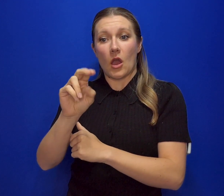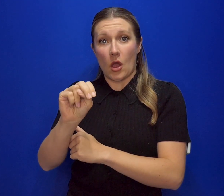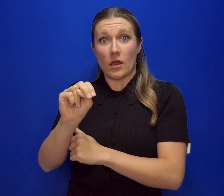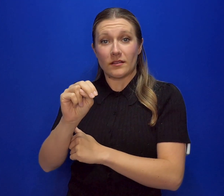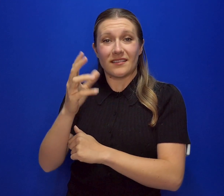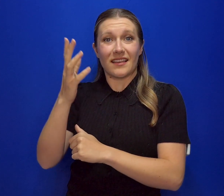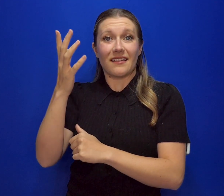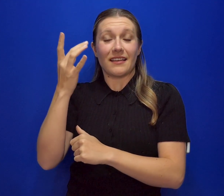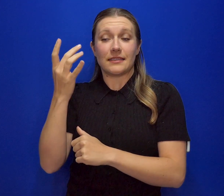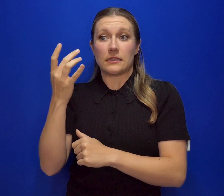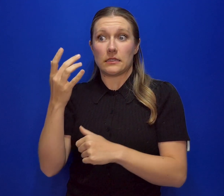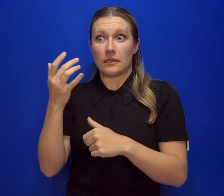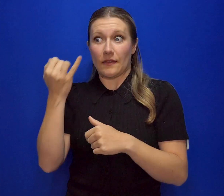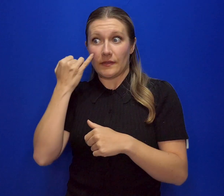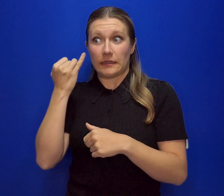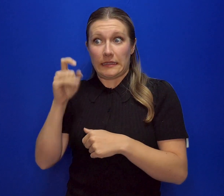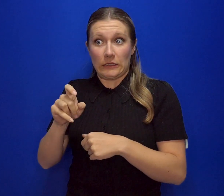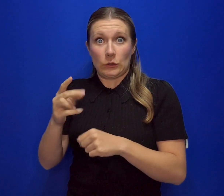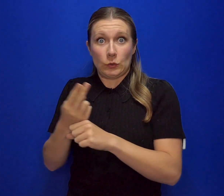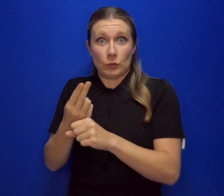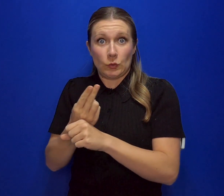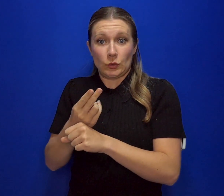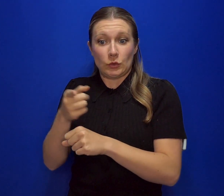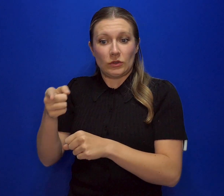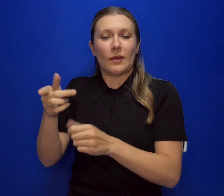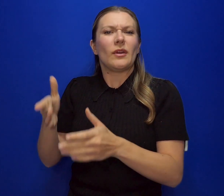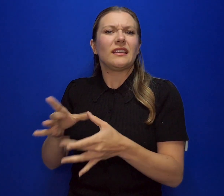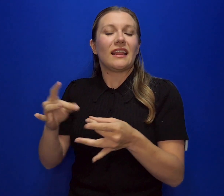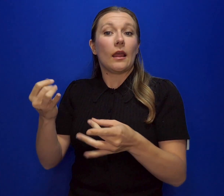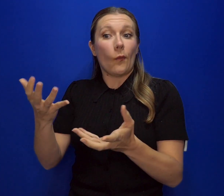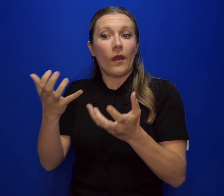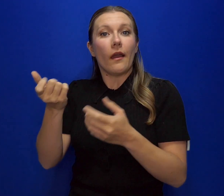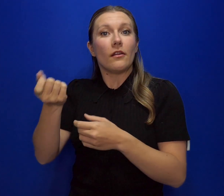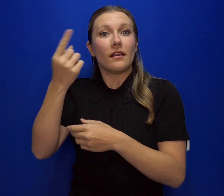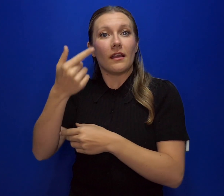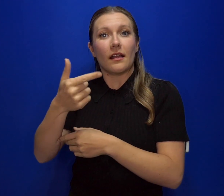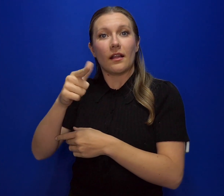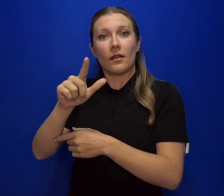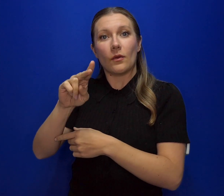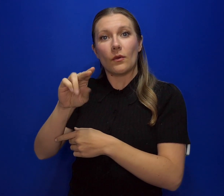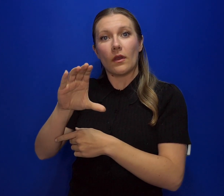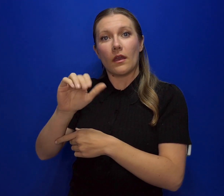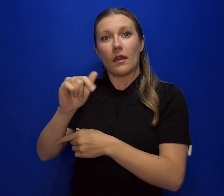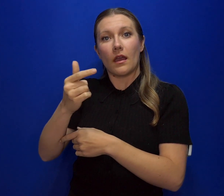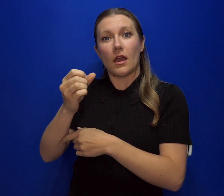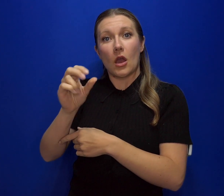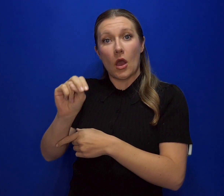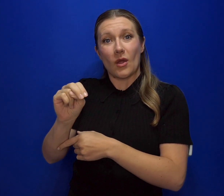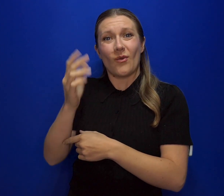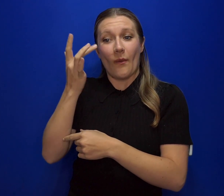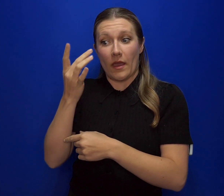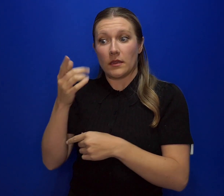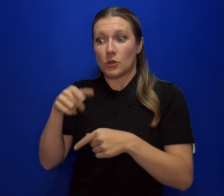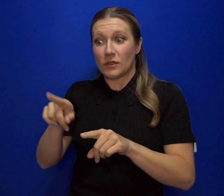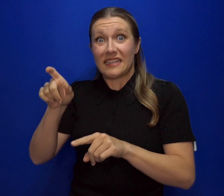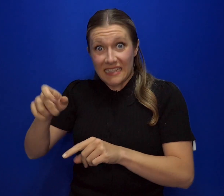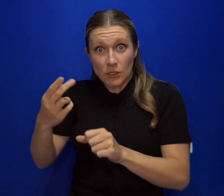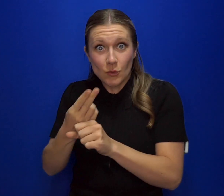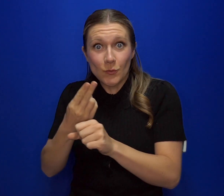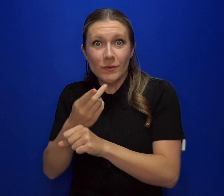to think about it, the person said they wanted to understand glucagon so badly because when they actually had to use it, they were having